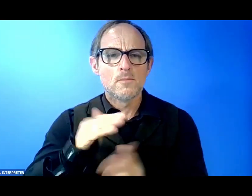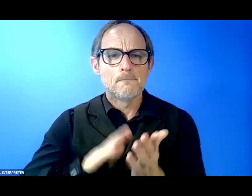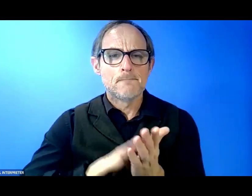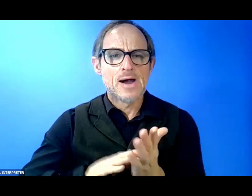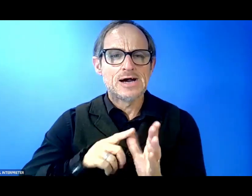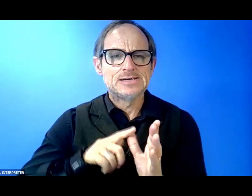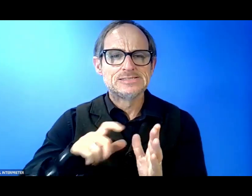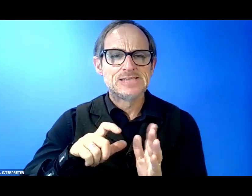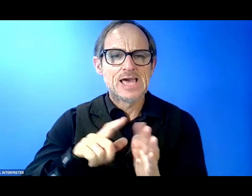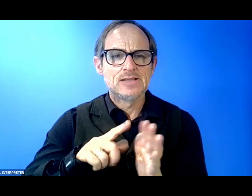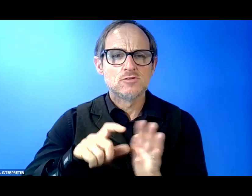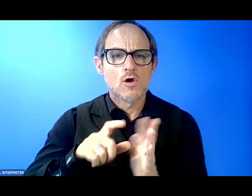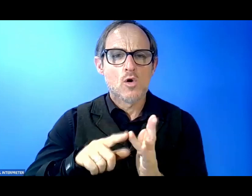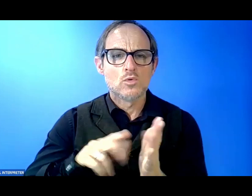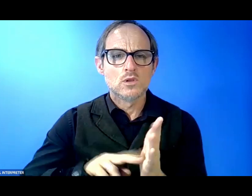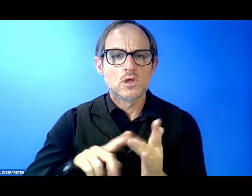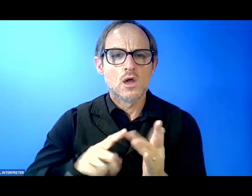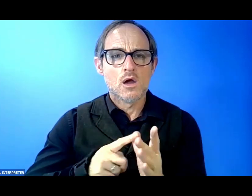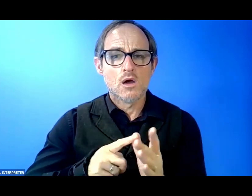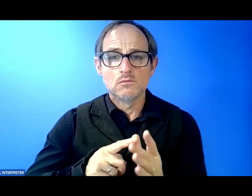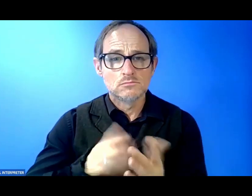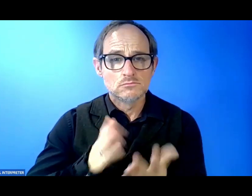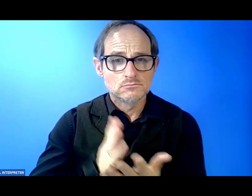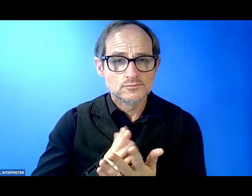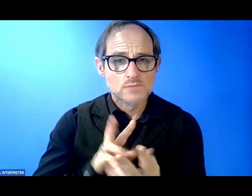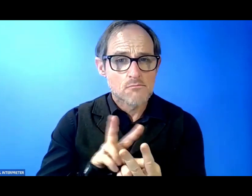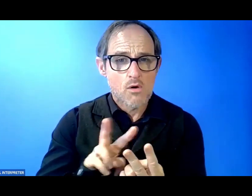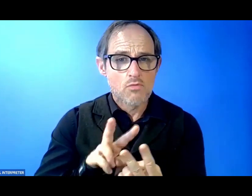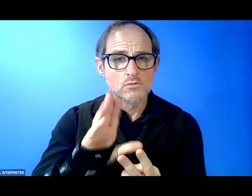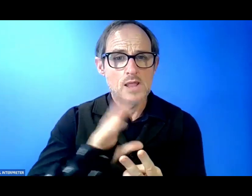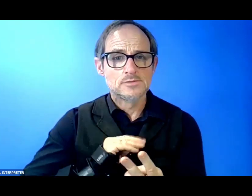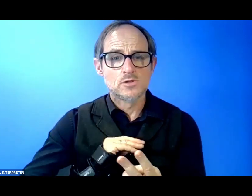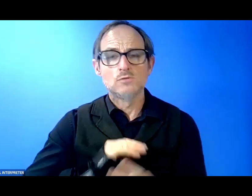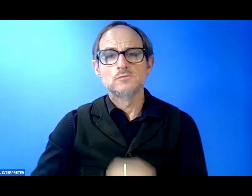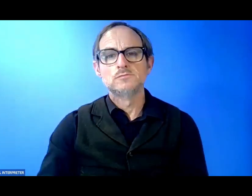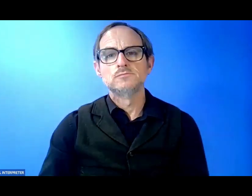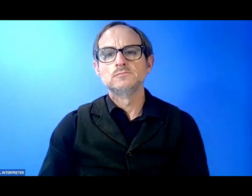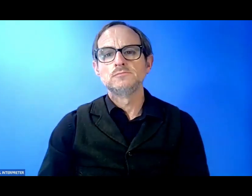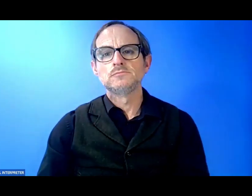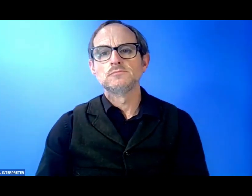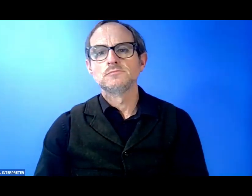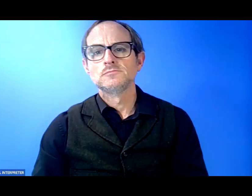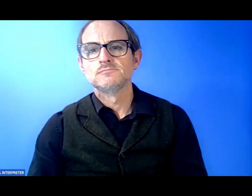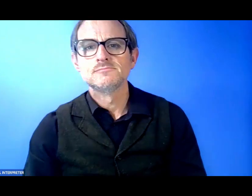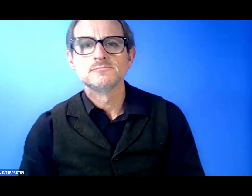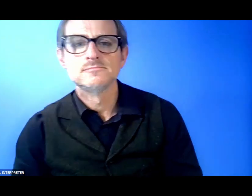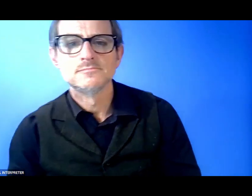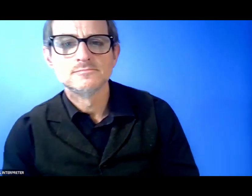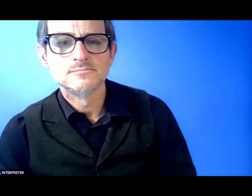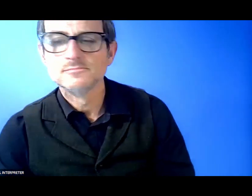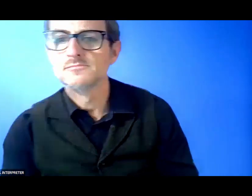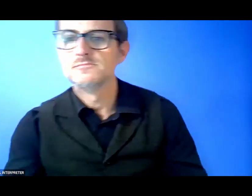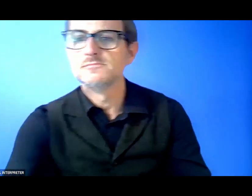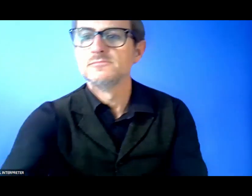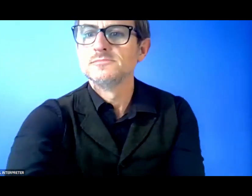North Macedonia? Please let us know by making a sound. If is here.